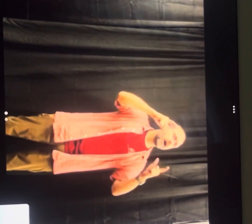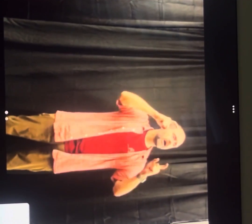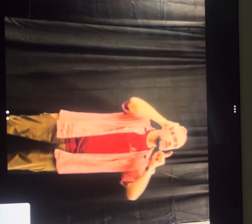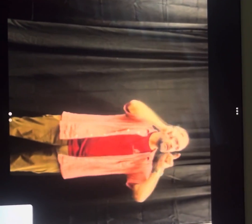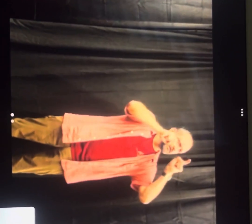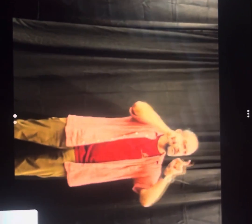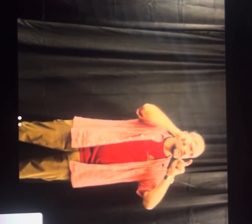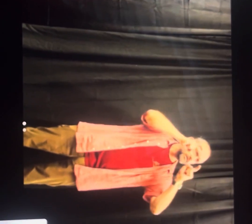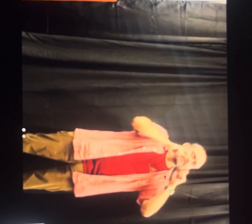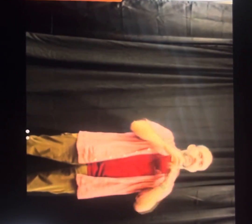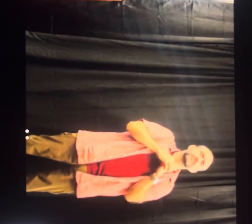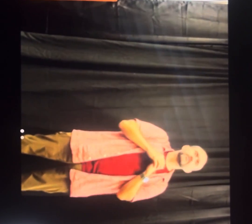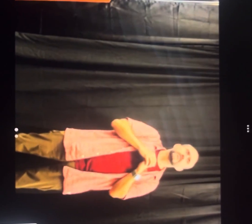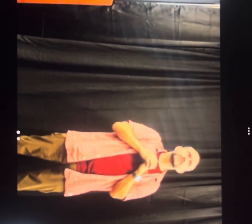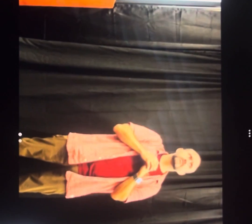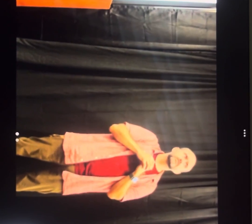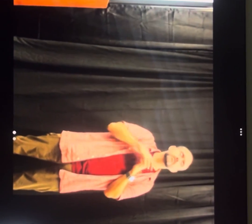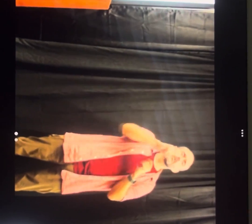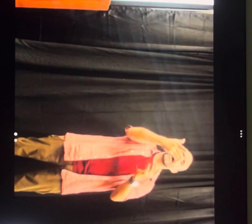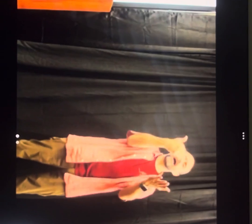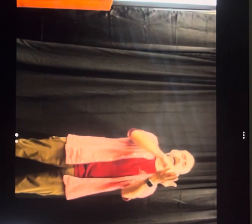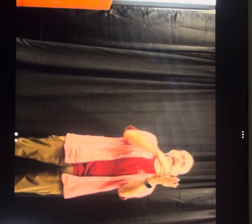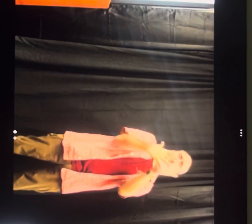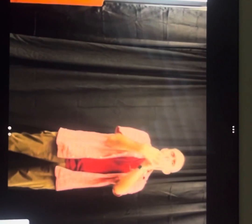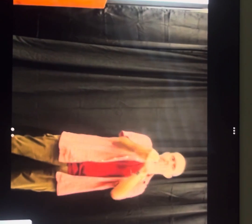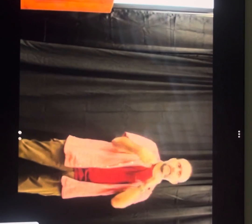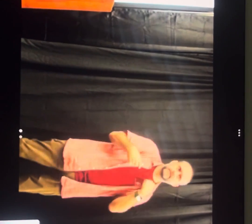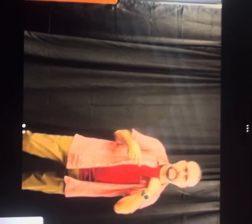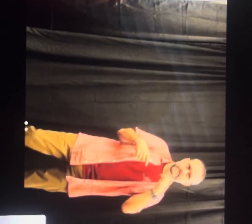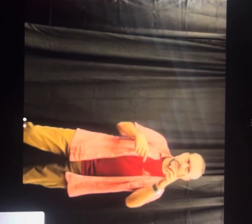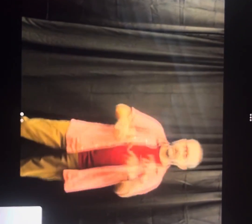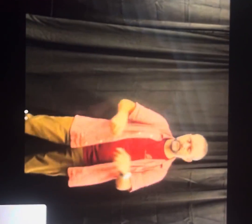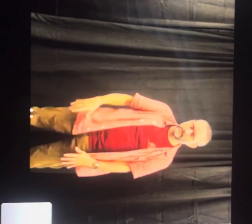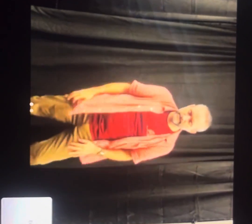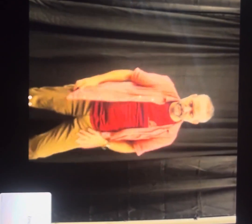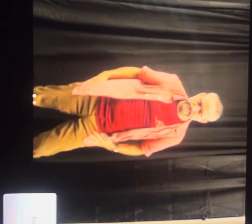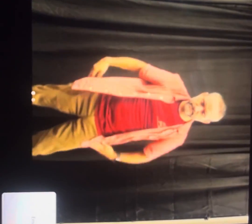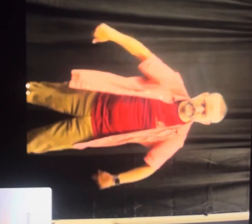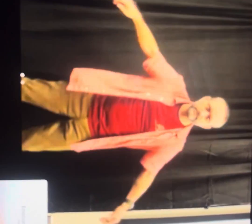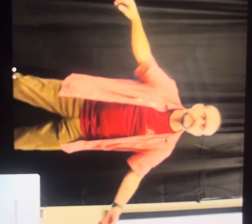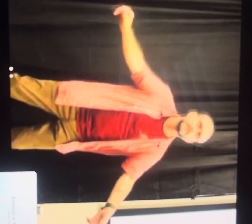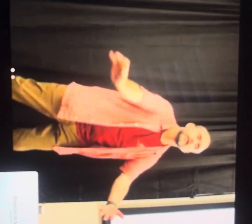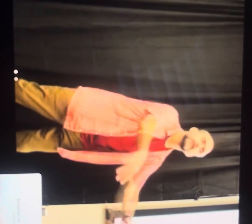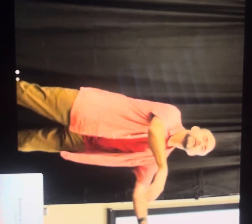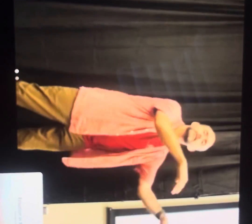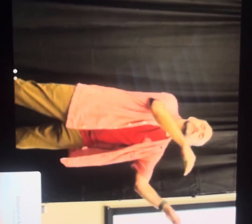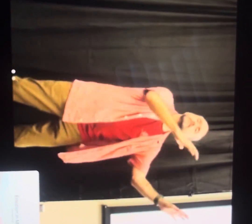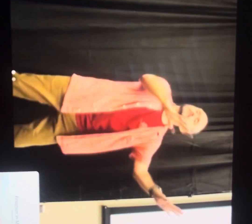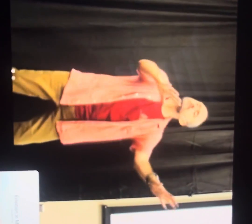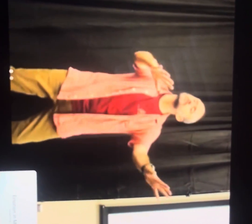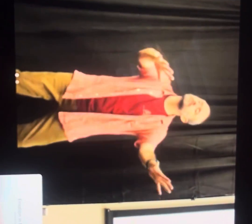noticed recently when I was doing this with my storytelling and my facial expressions. So just watch for a second.